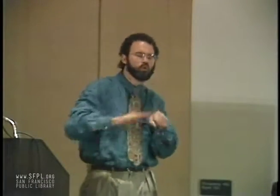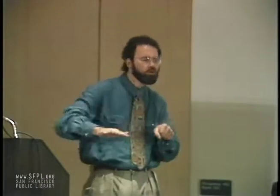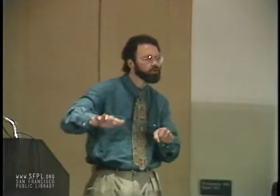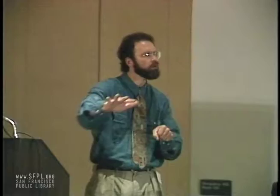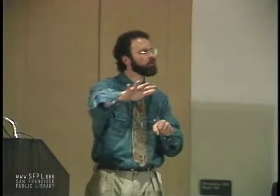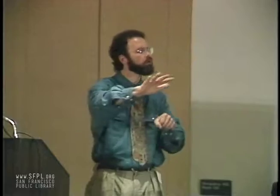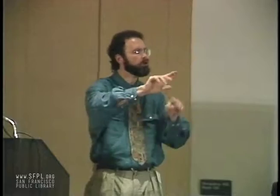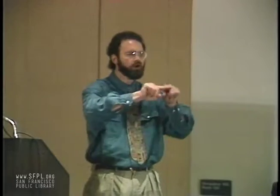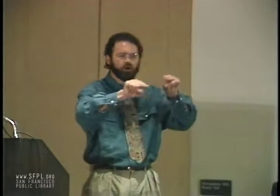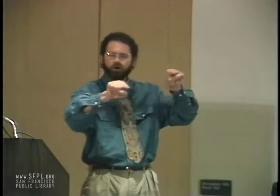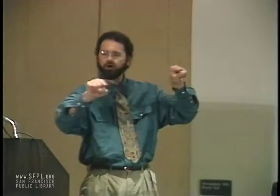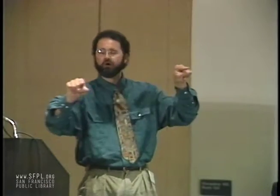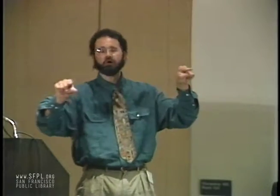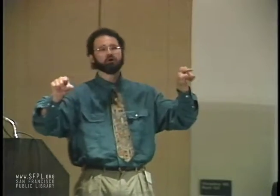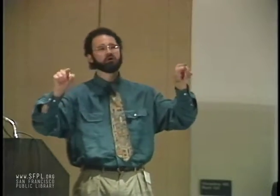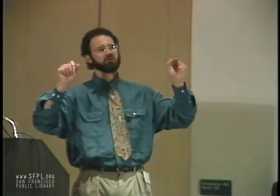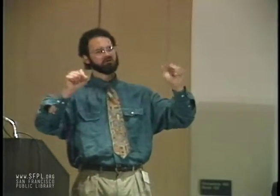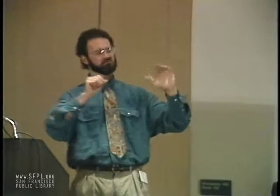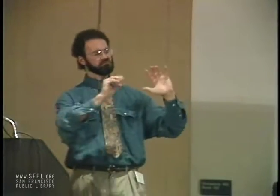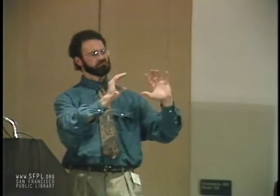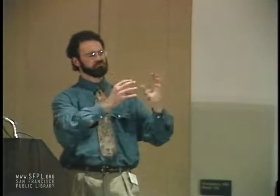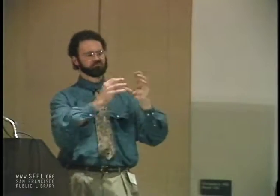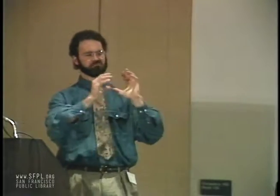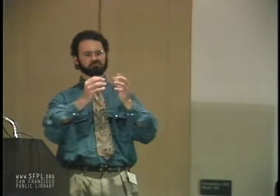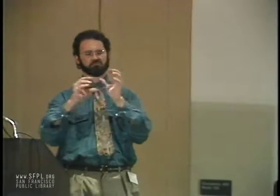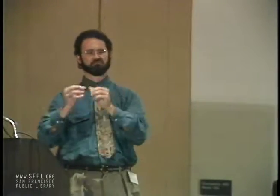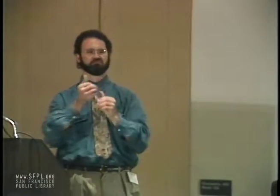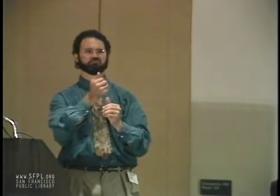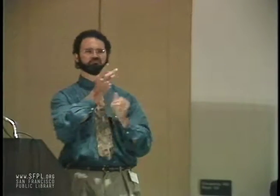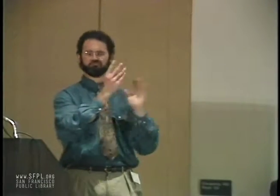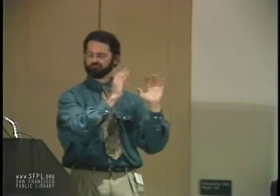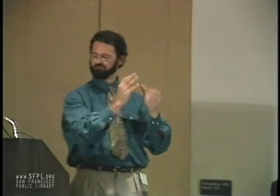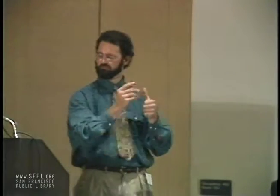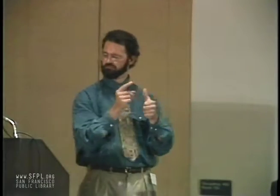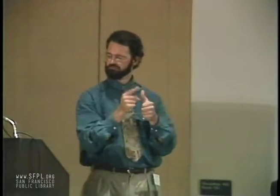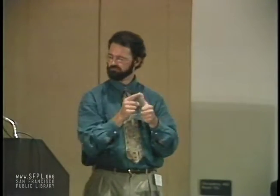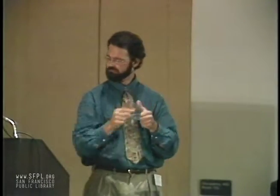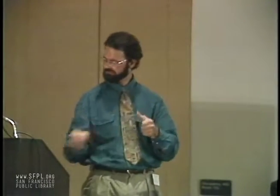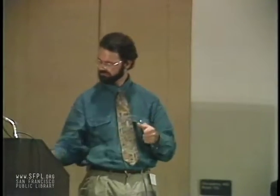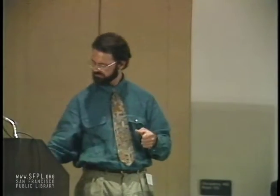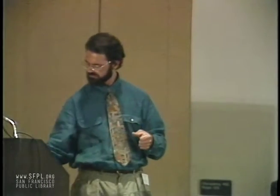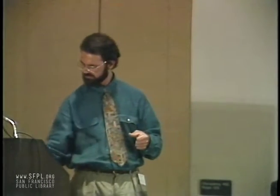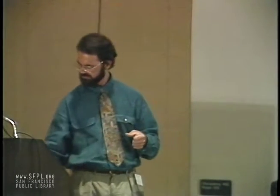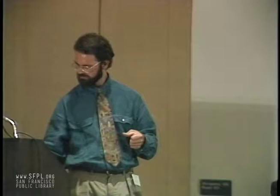All of these different written works can be categorized into a few categories.